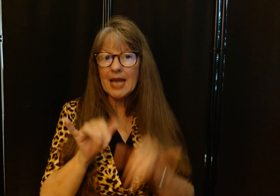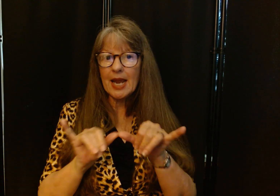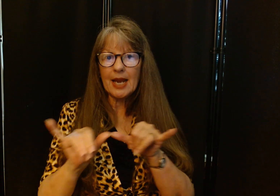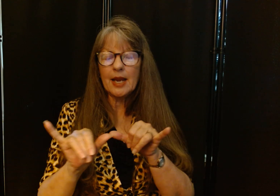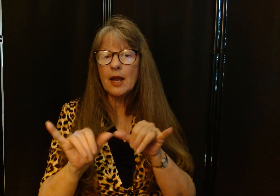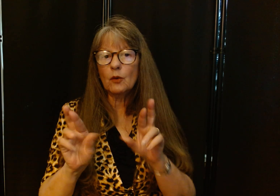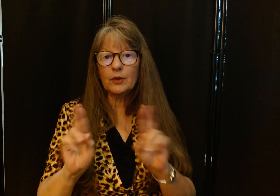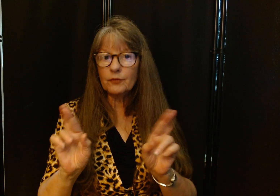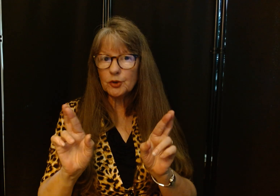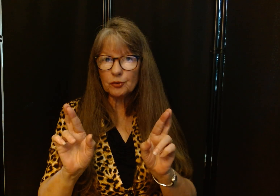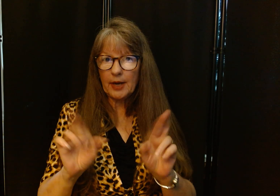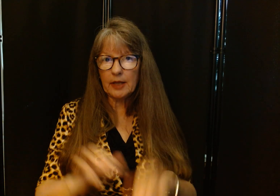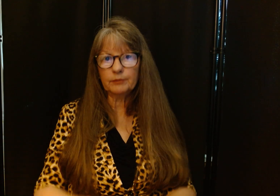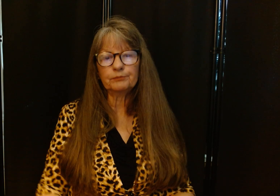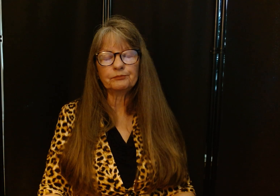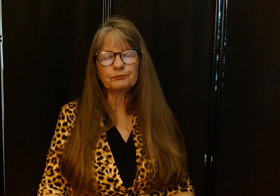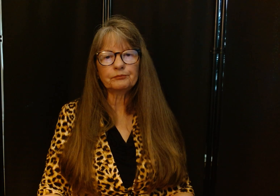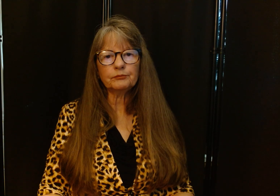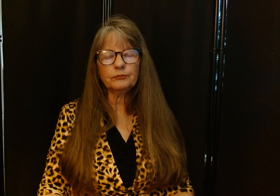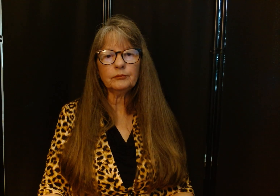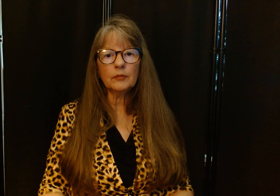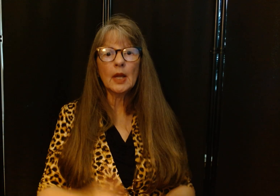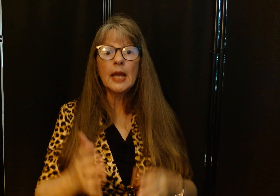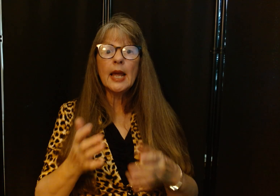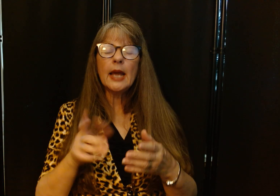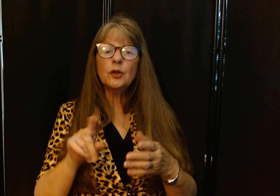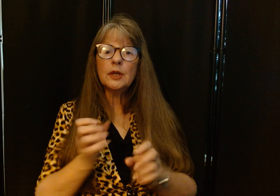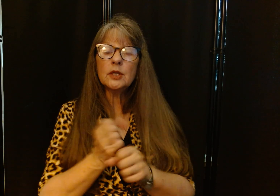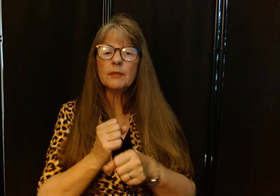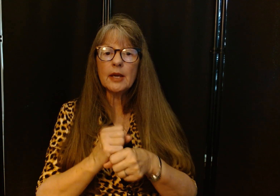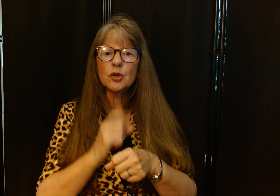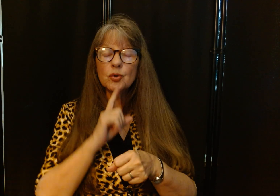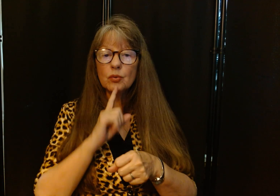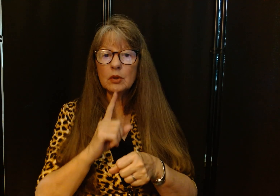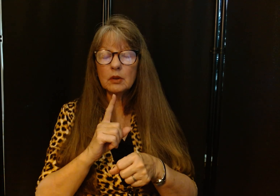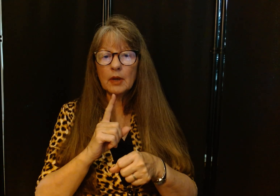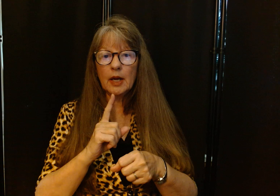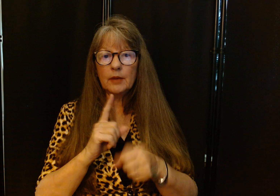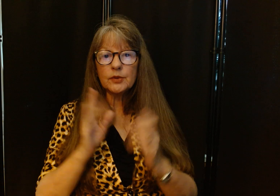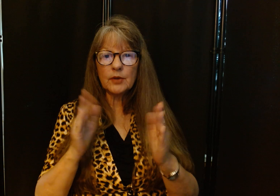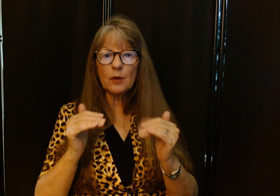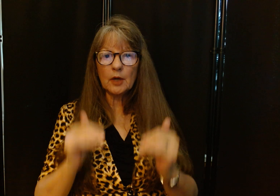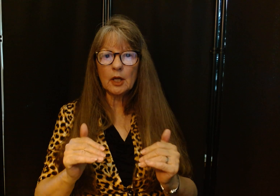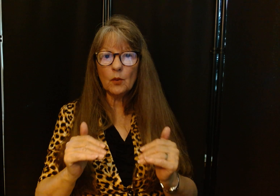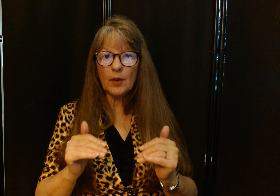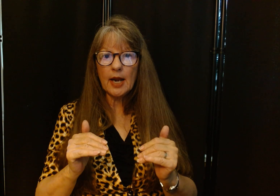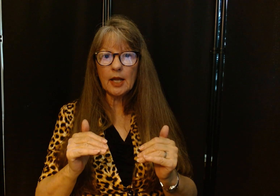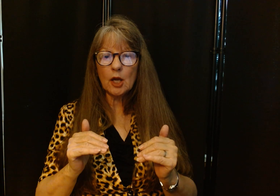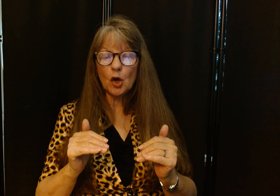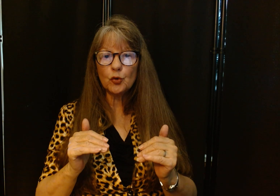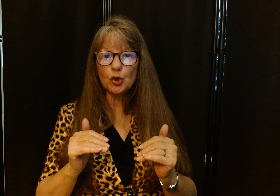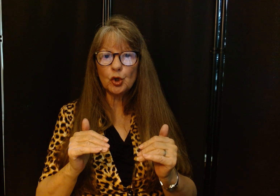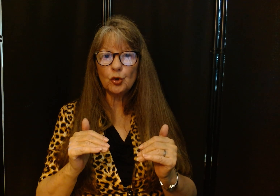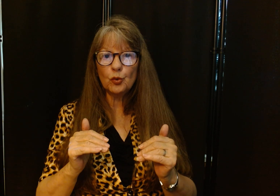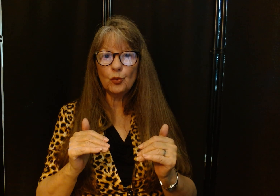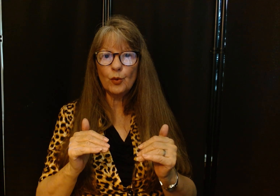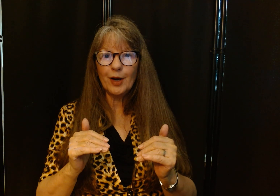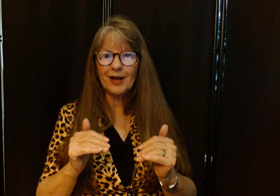stay refrigerated. And you need to make sure, so now we're going to go ahead and go to